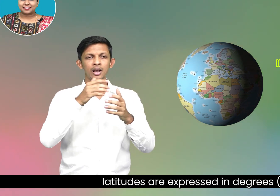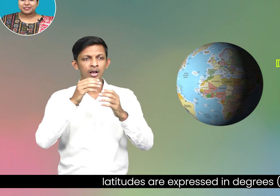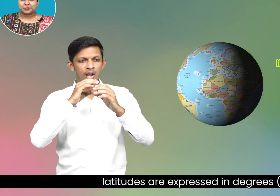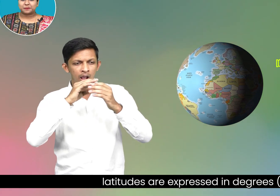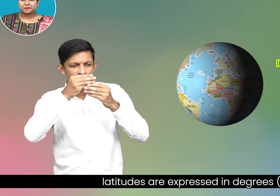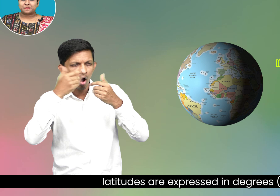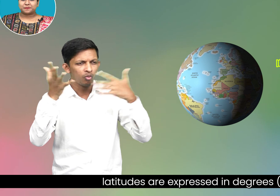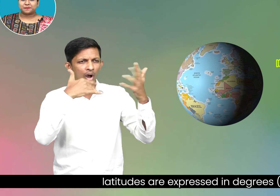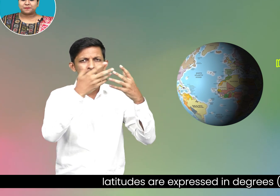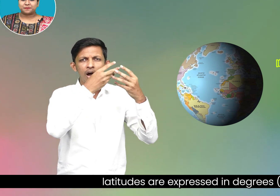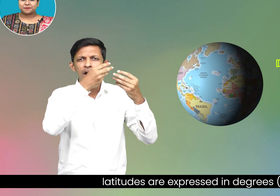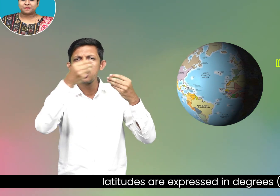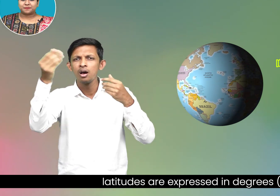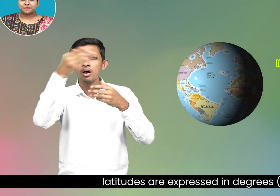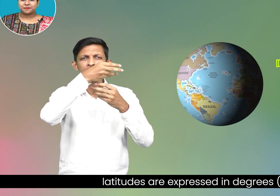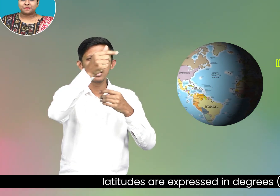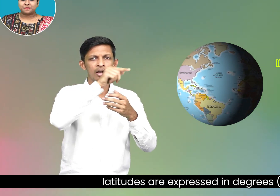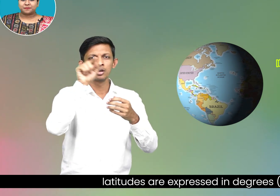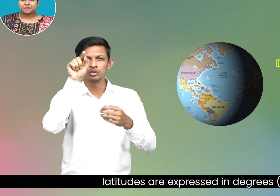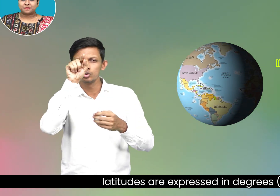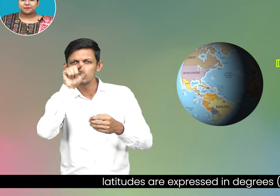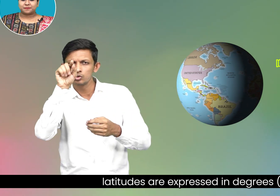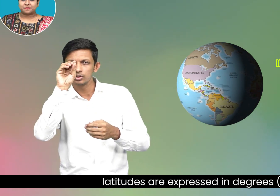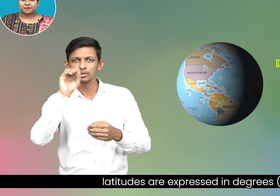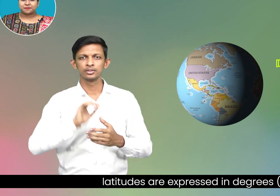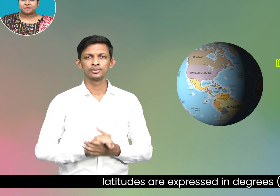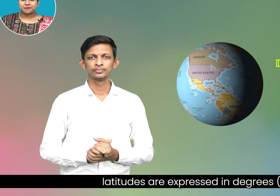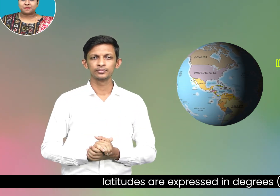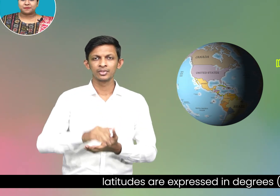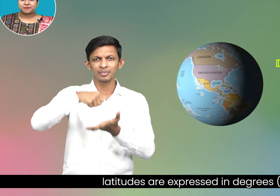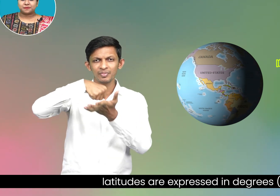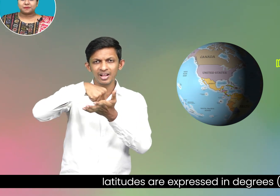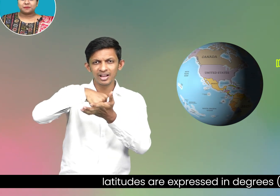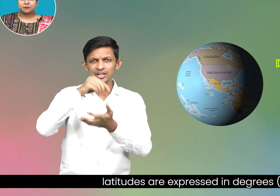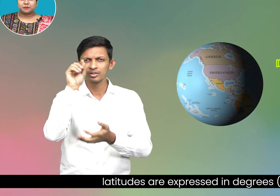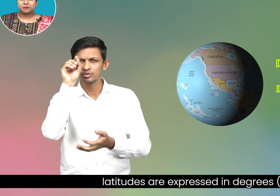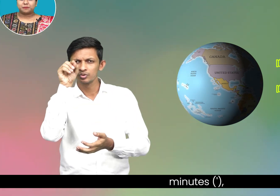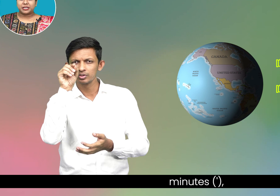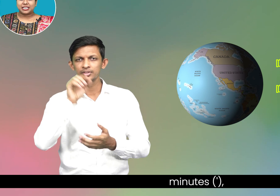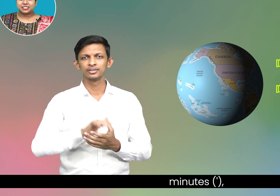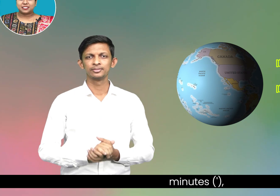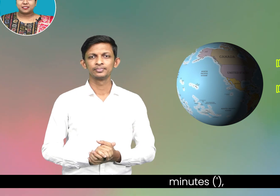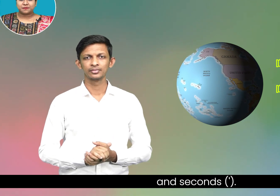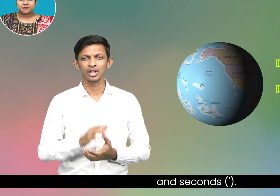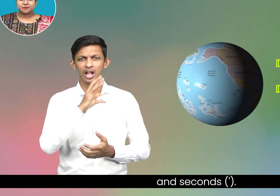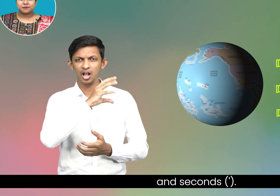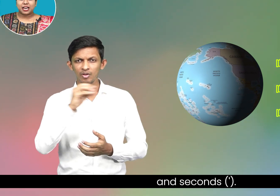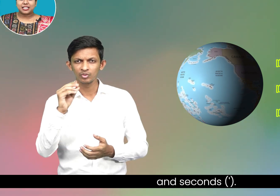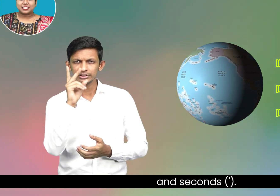minutes